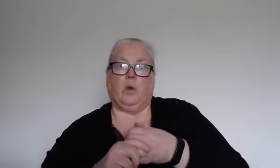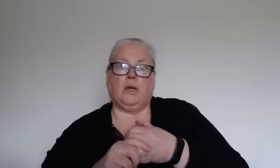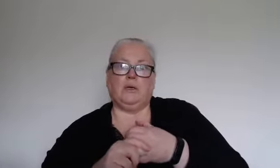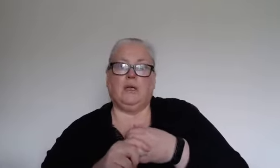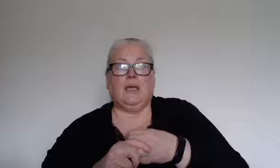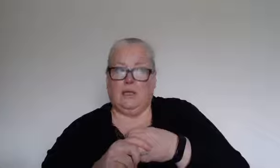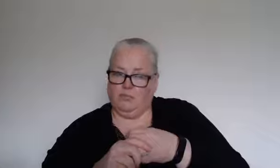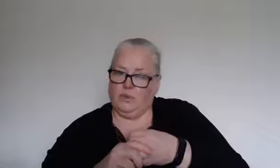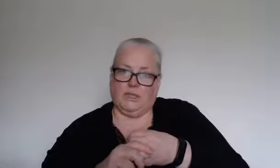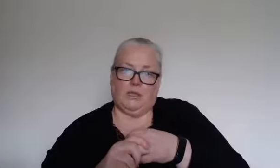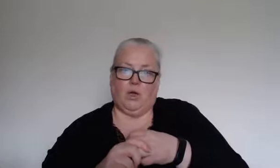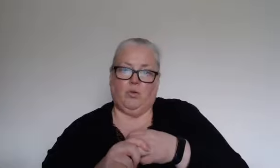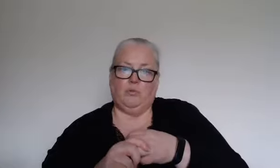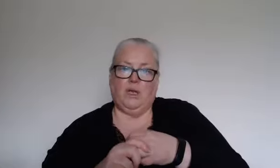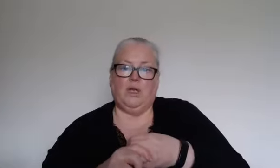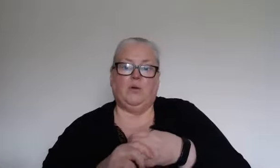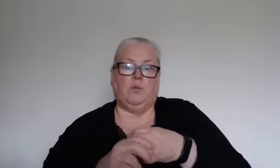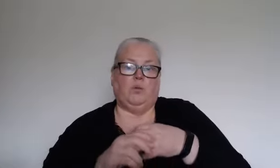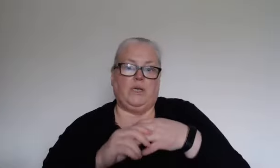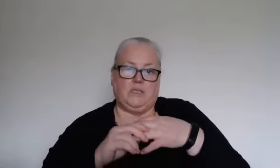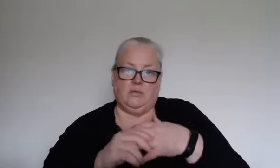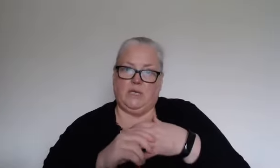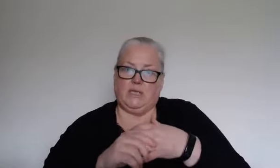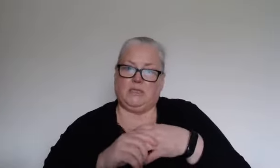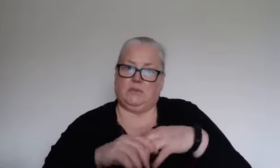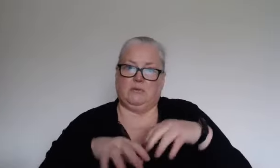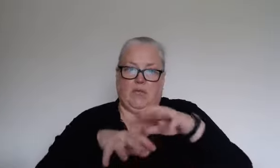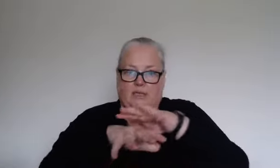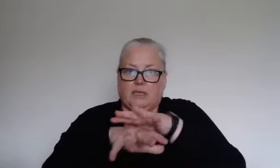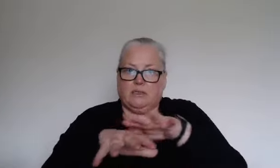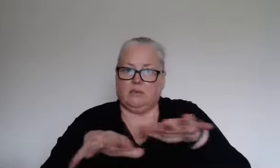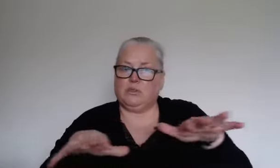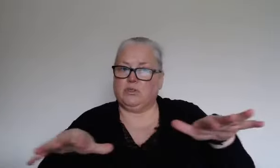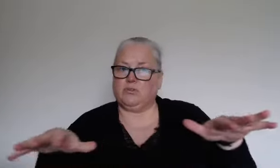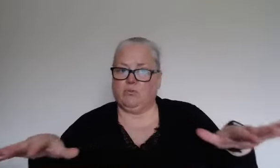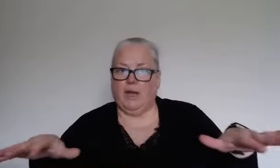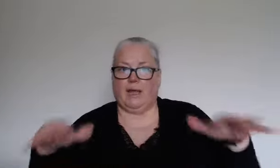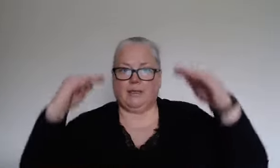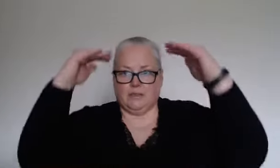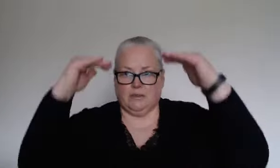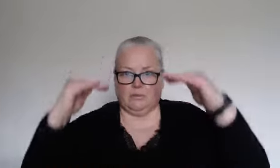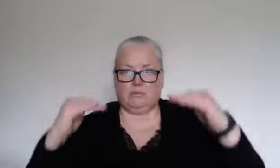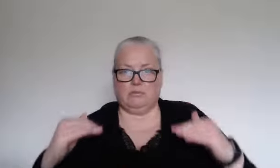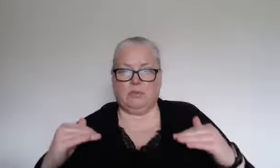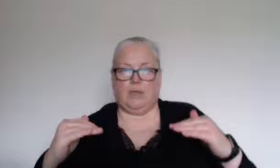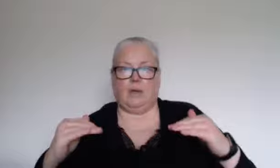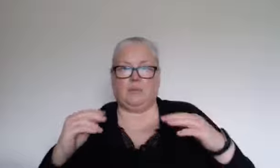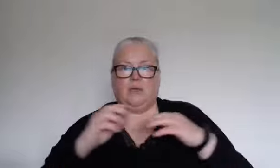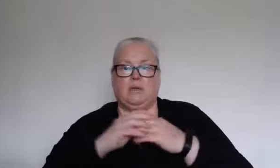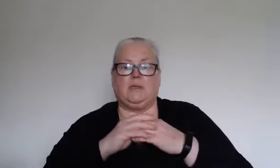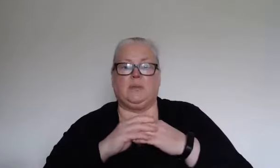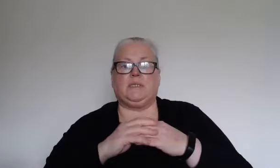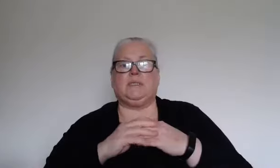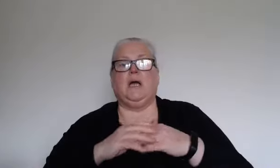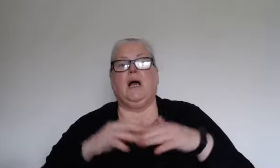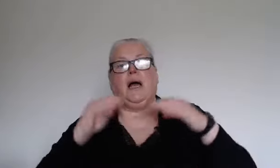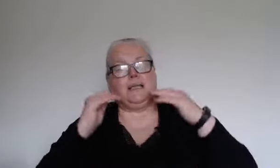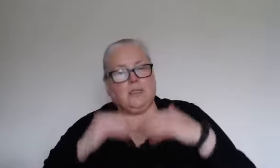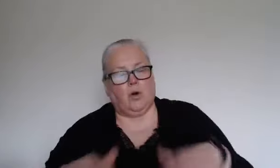work, even within the home. We do need to take that time to just relax, calm down a little bit and talk